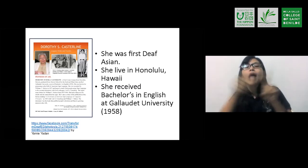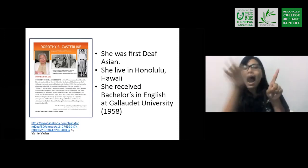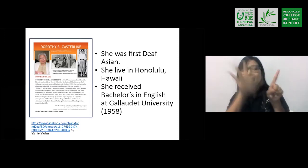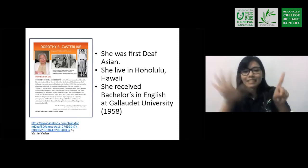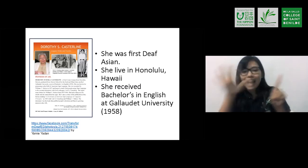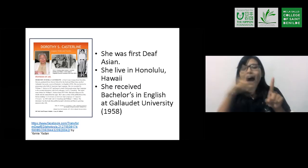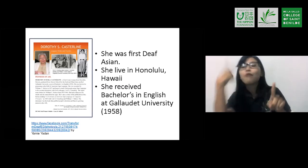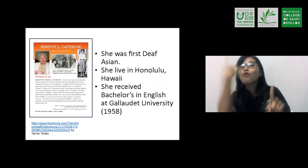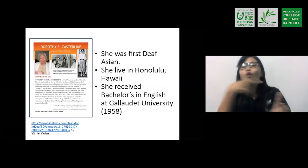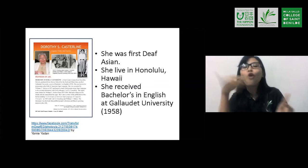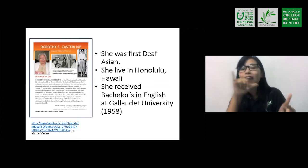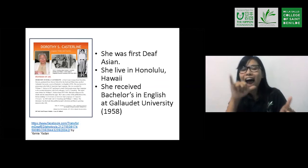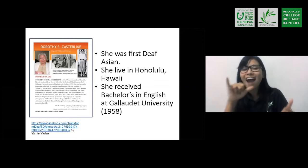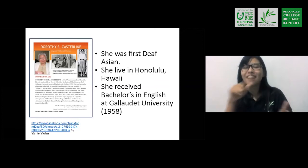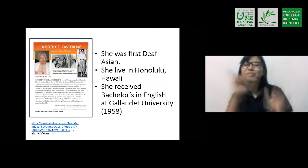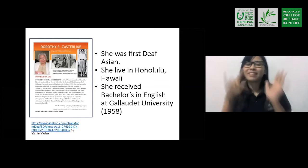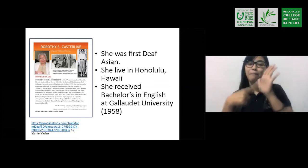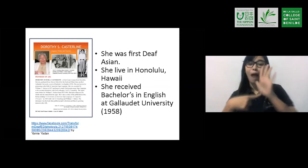So